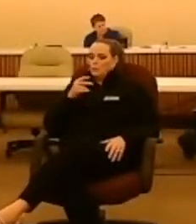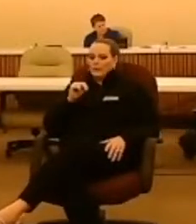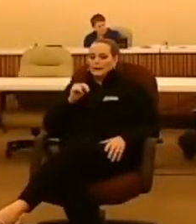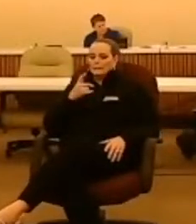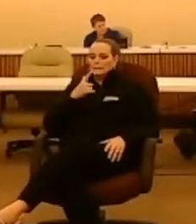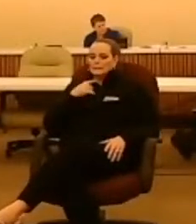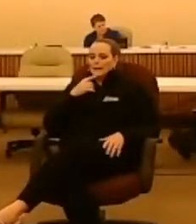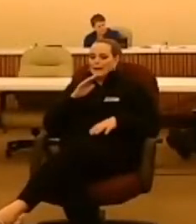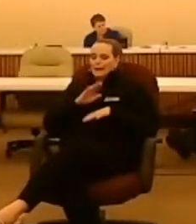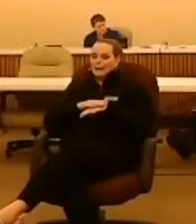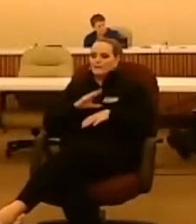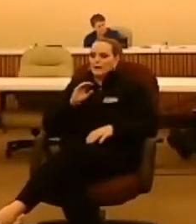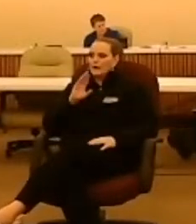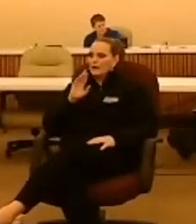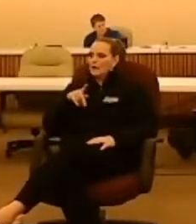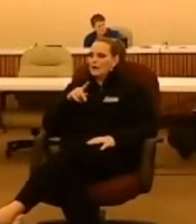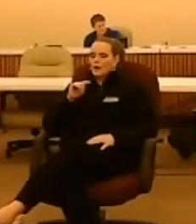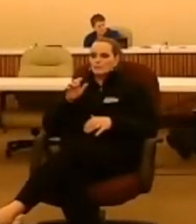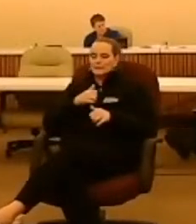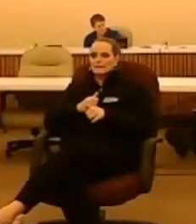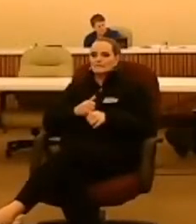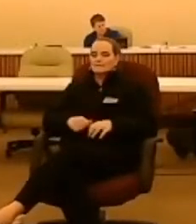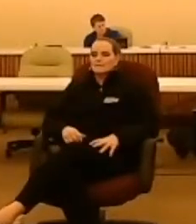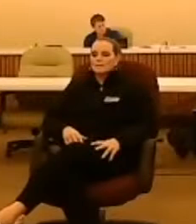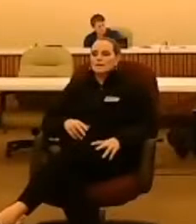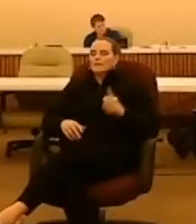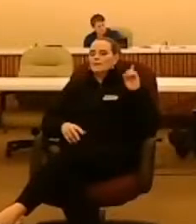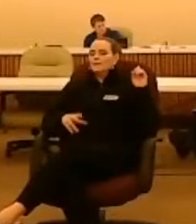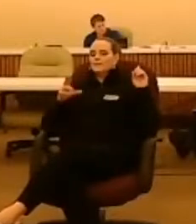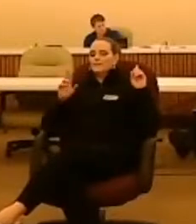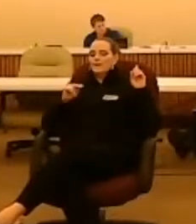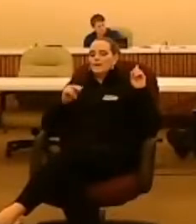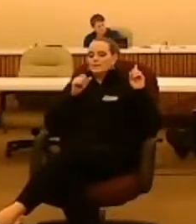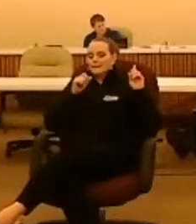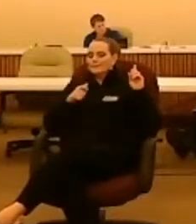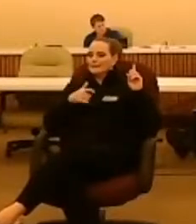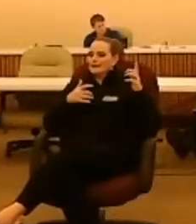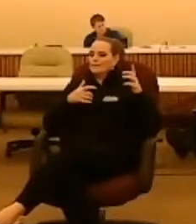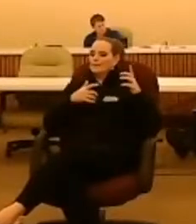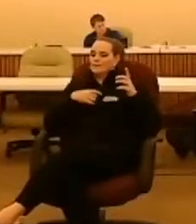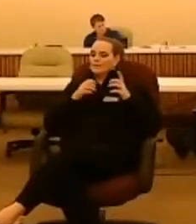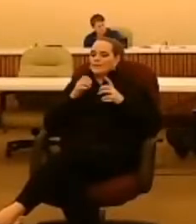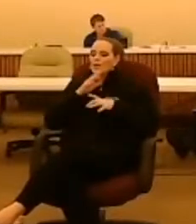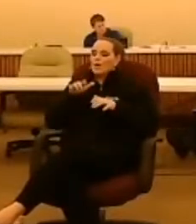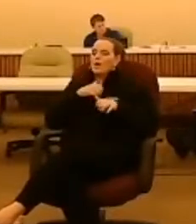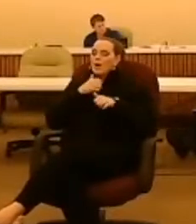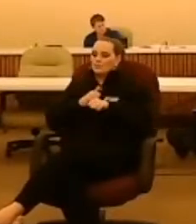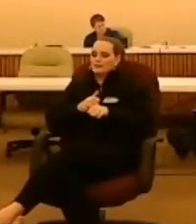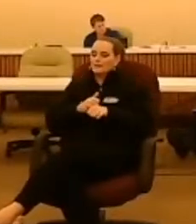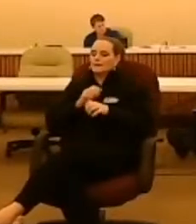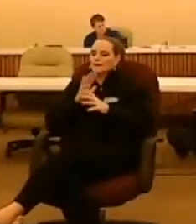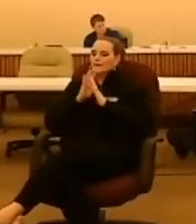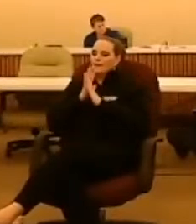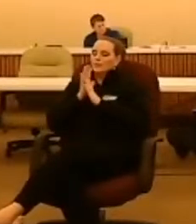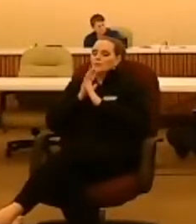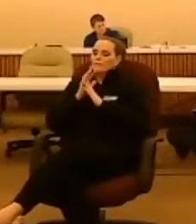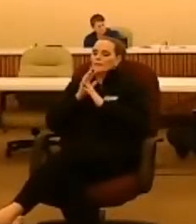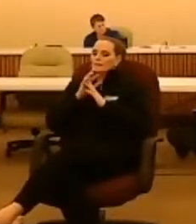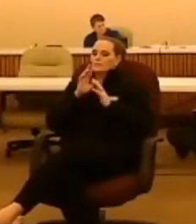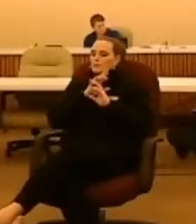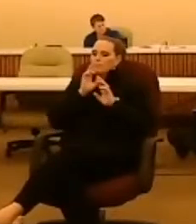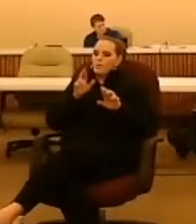updates, Chris? No, Or right are they now, not in yet? right now, SRF and Associates is making the updates to the traffic report based on